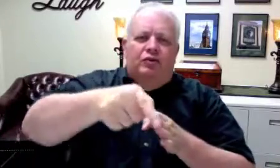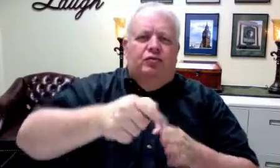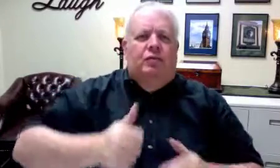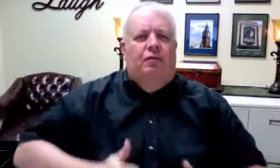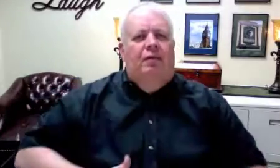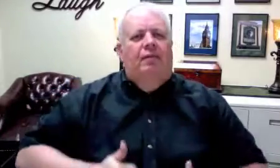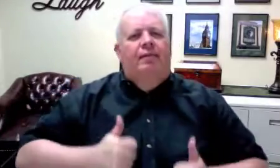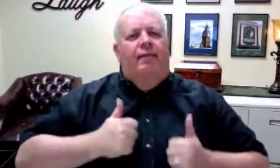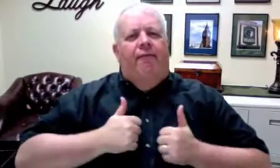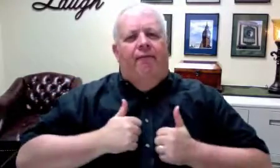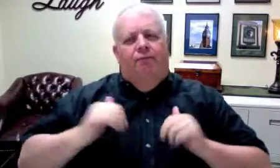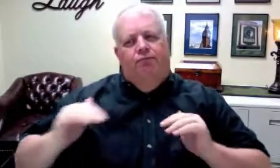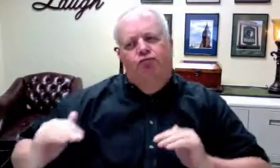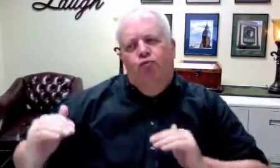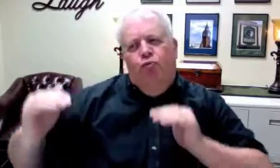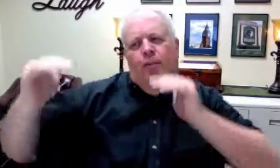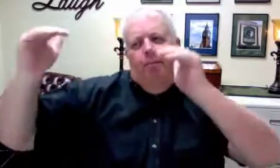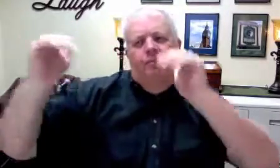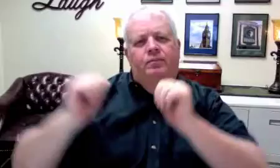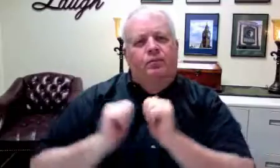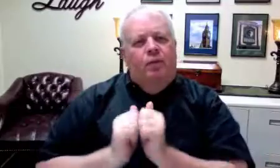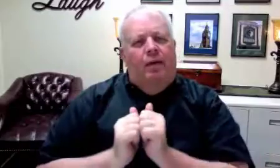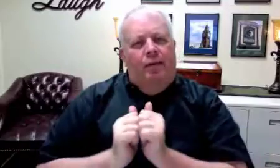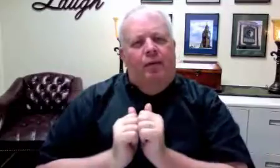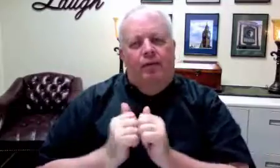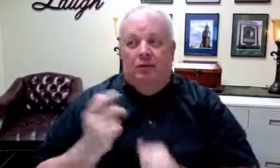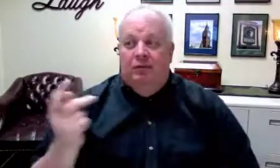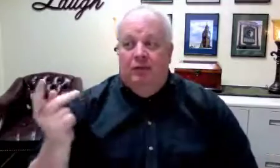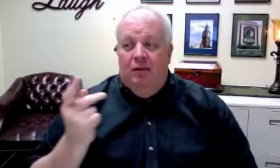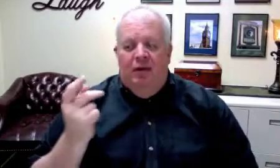We have so many wonderful memories together.